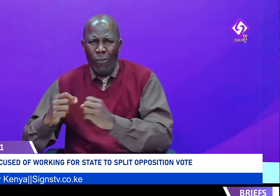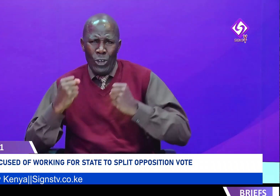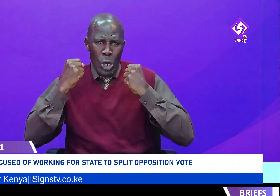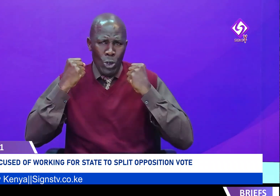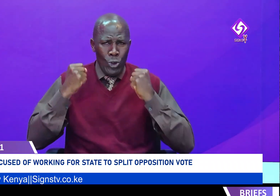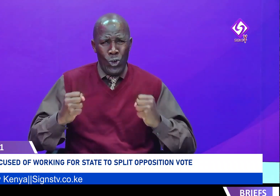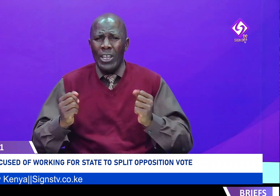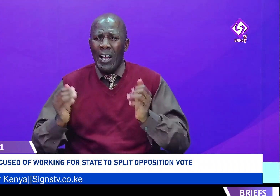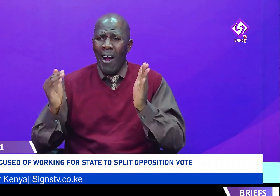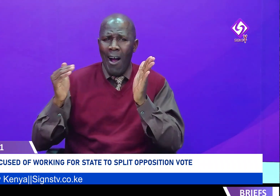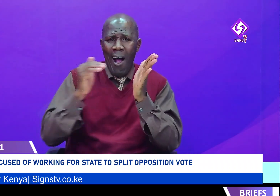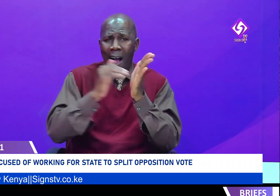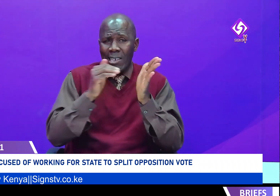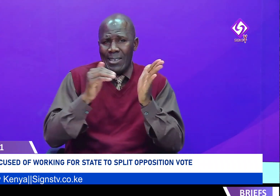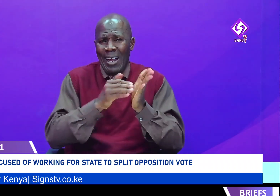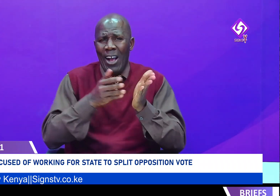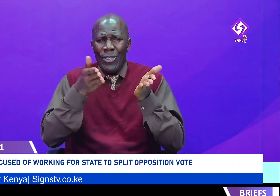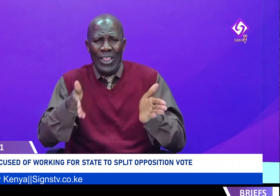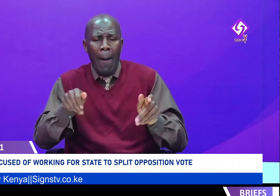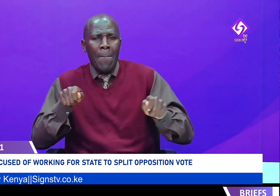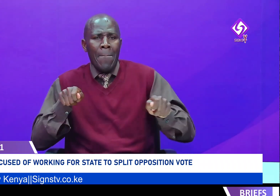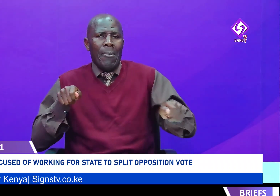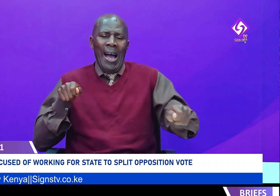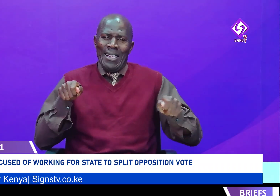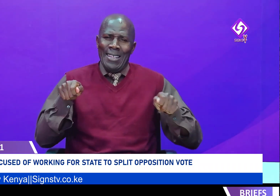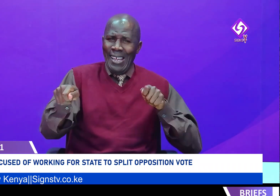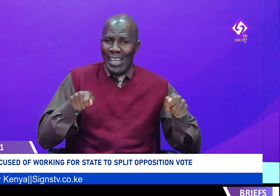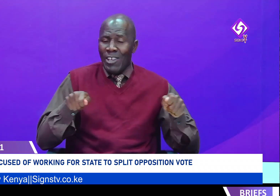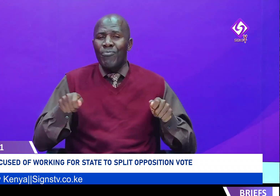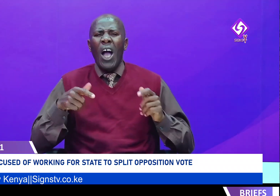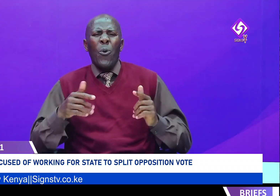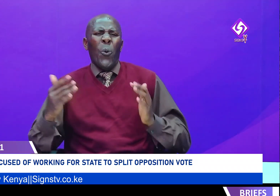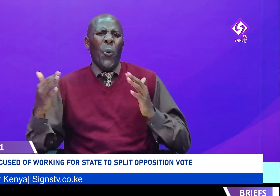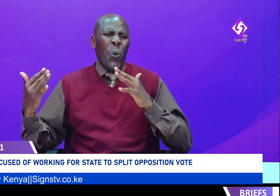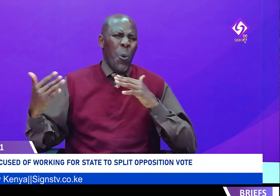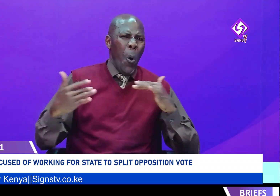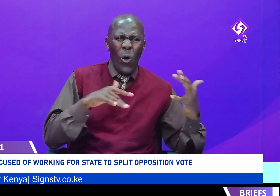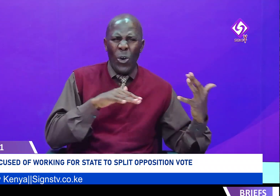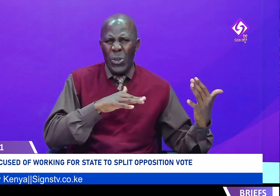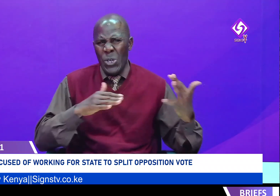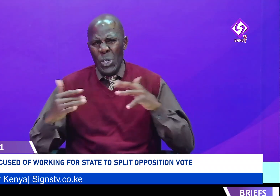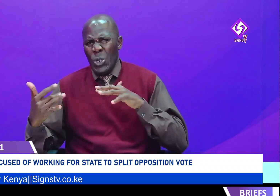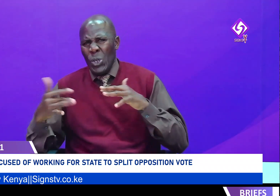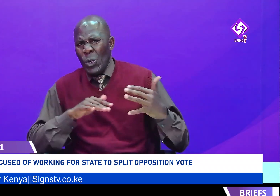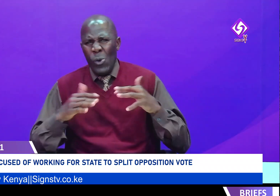the internal rift comes as the coalition attempts to consolidate its strength against the current